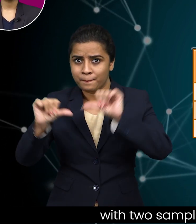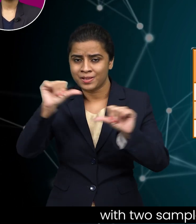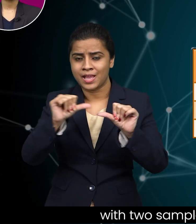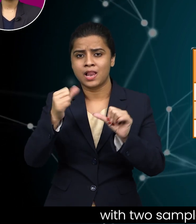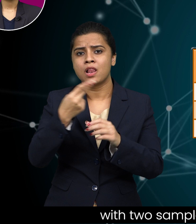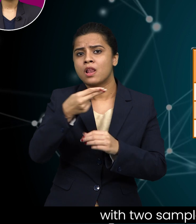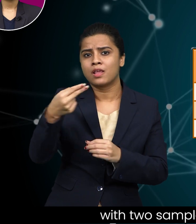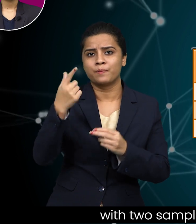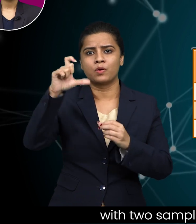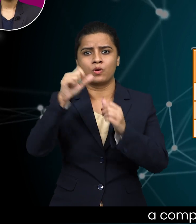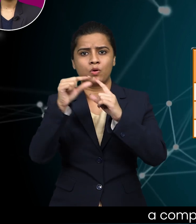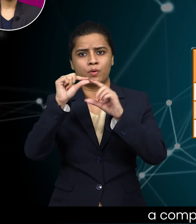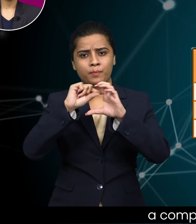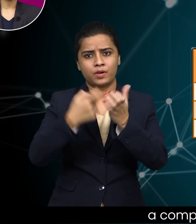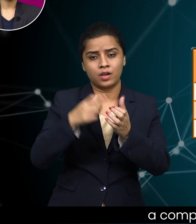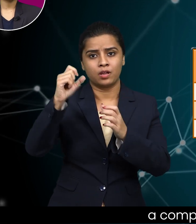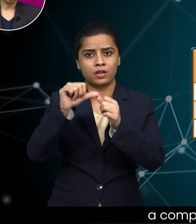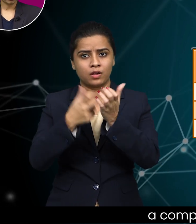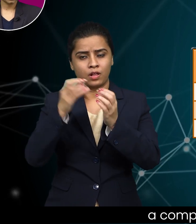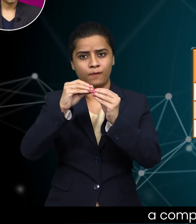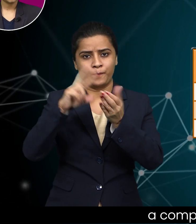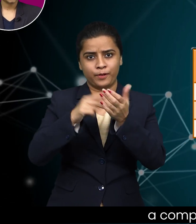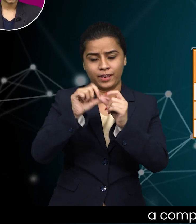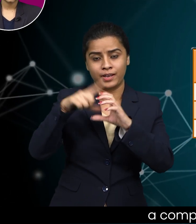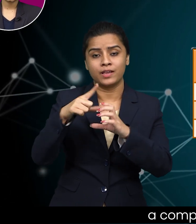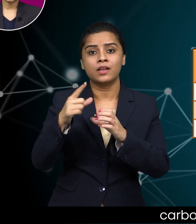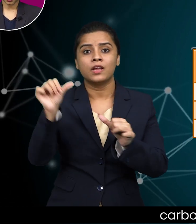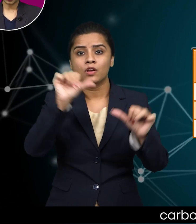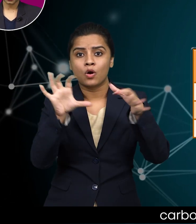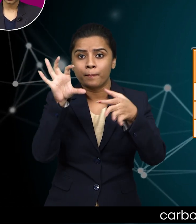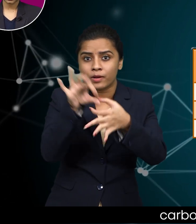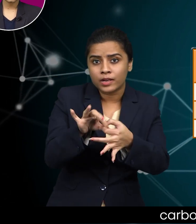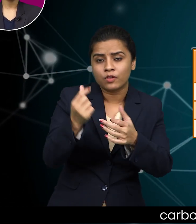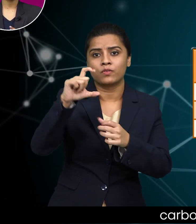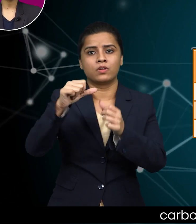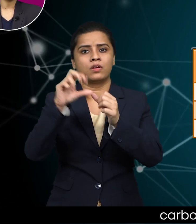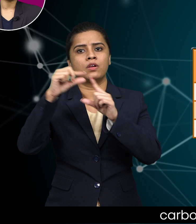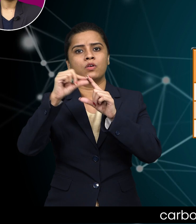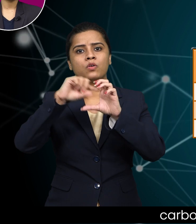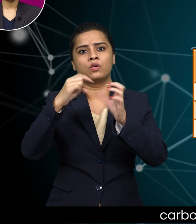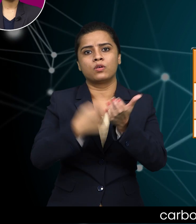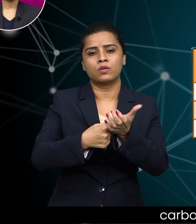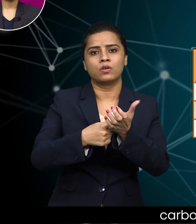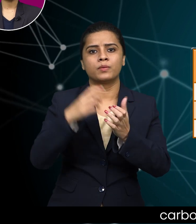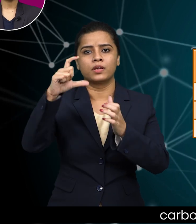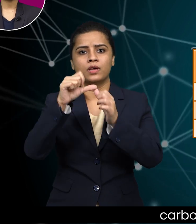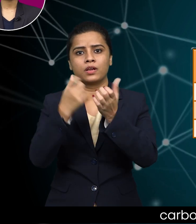carbonate, a compound of copper, carbon and oxygen.